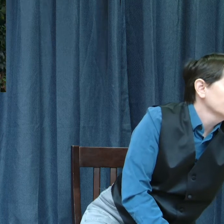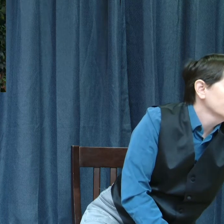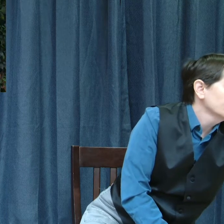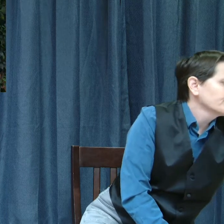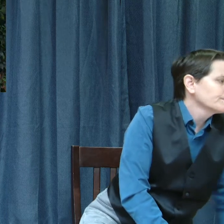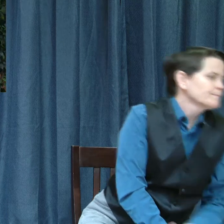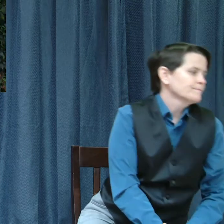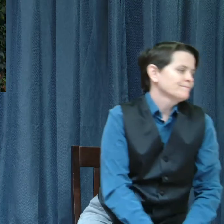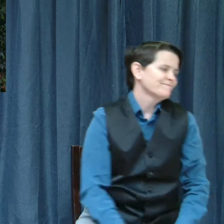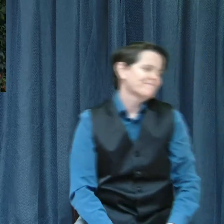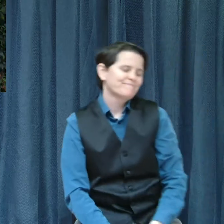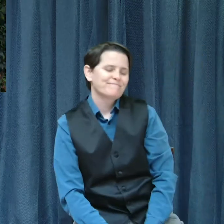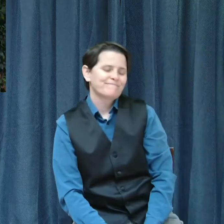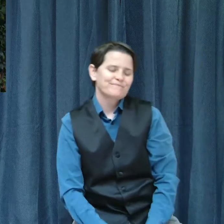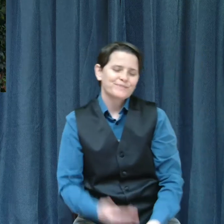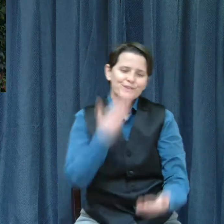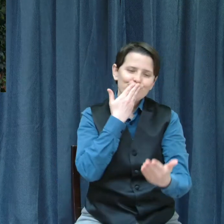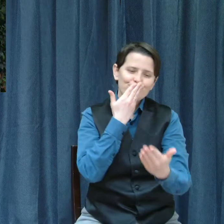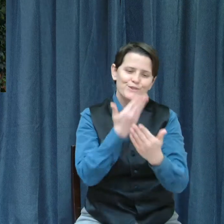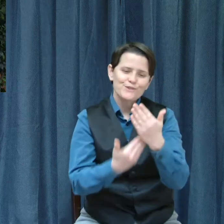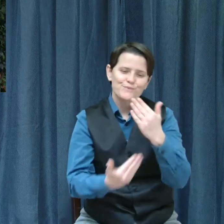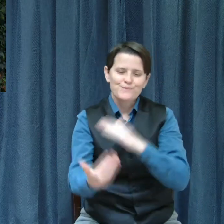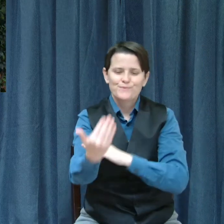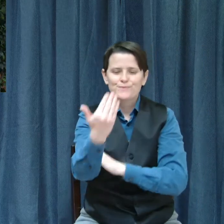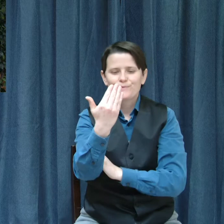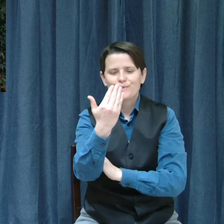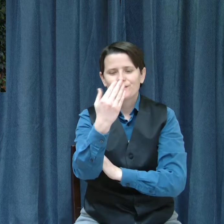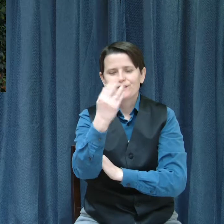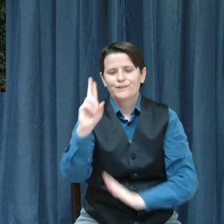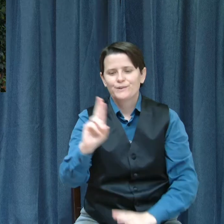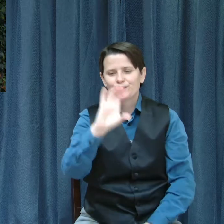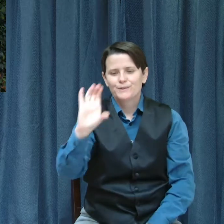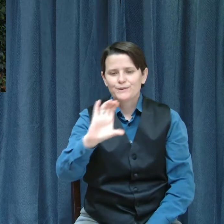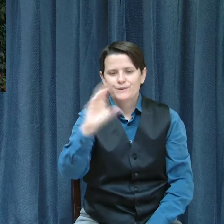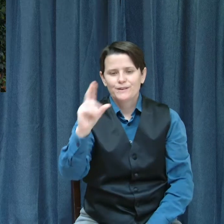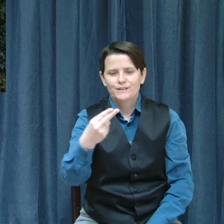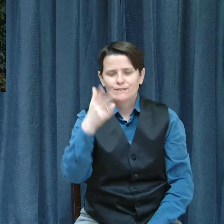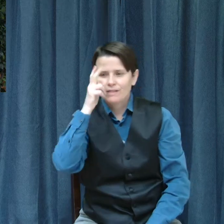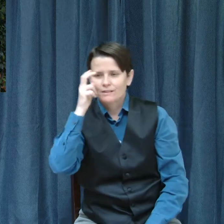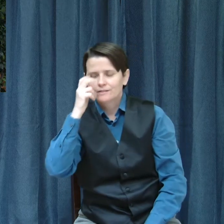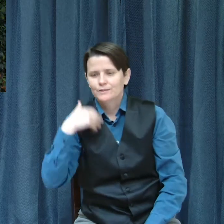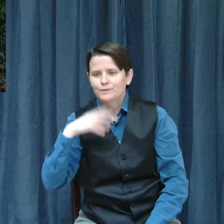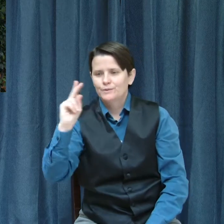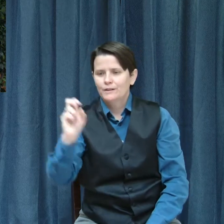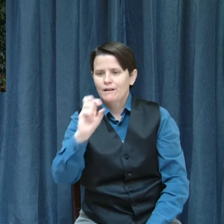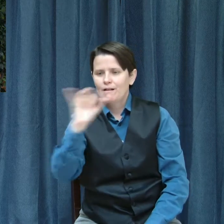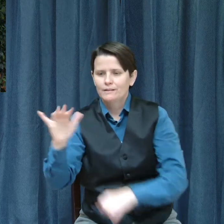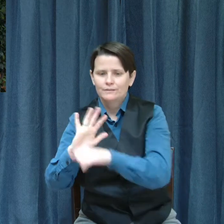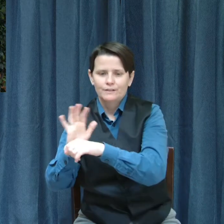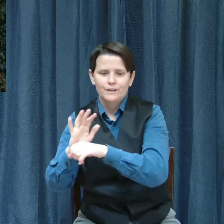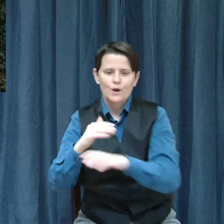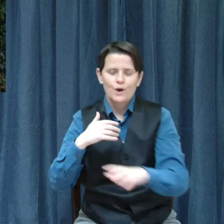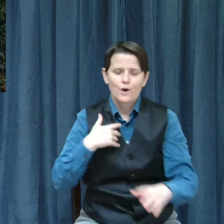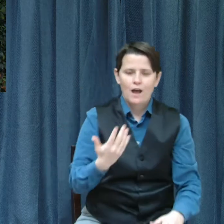Church of the Hills. In listening to Kelly's video and Reverend Eliza's message and watching the video of Maya Angelou, there